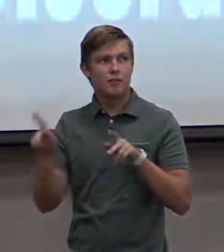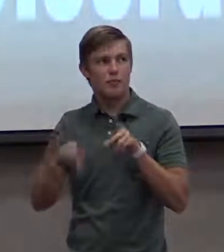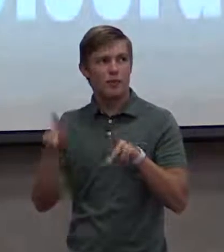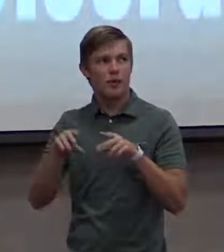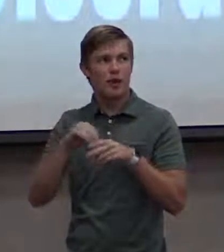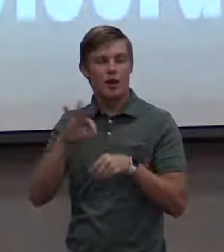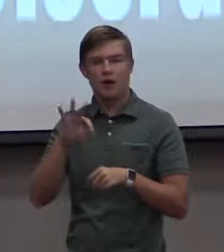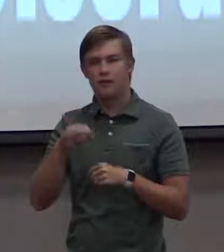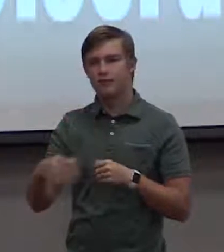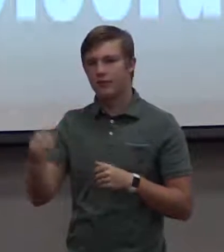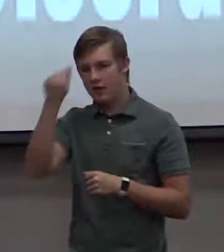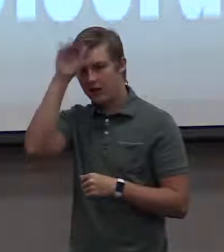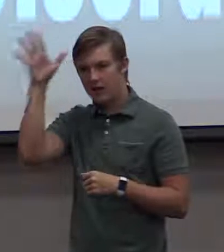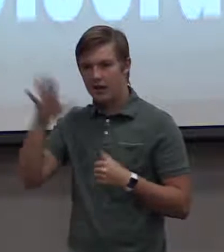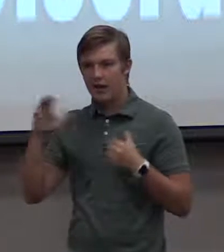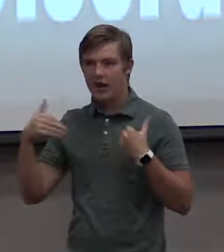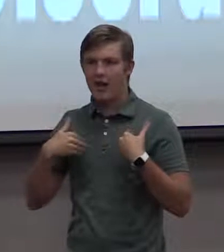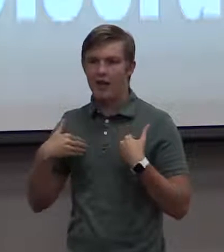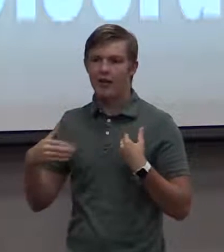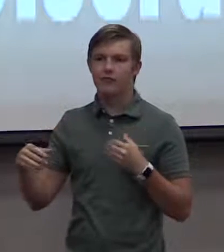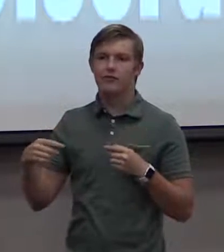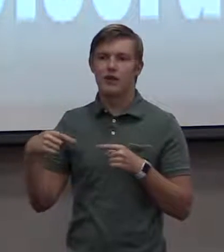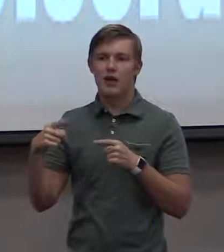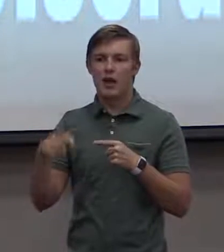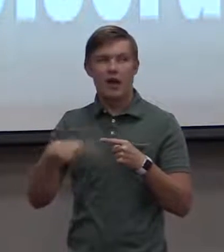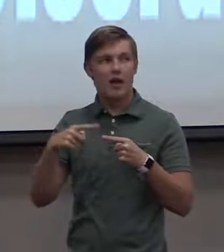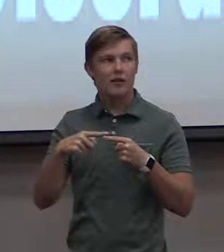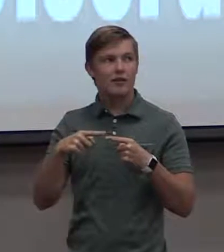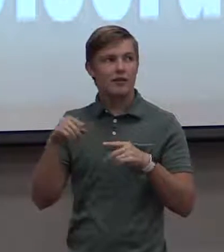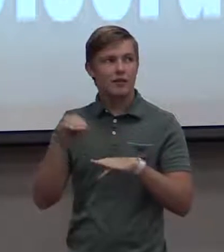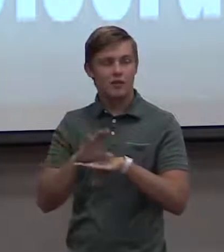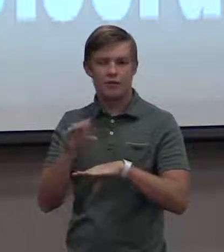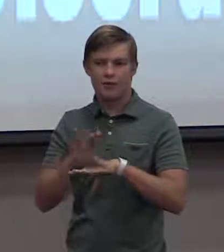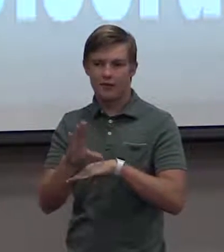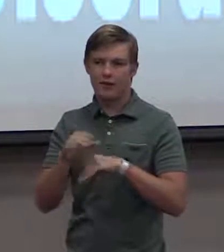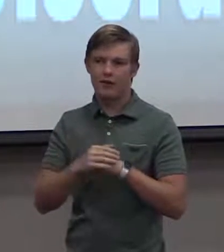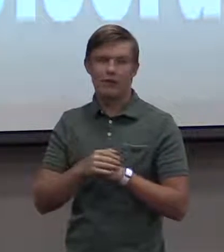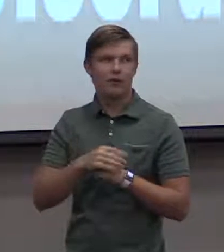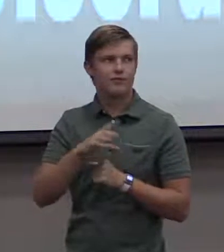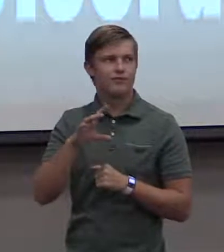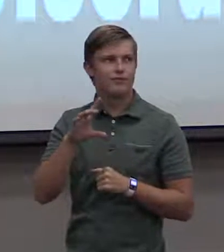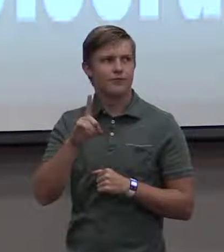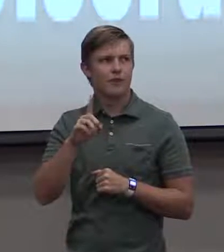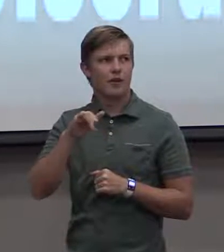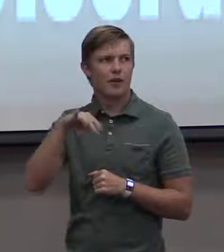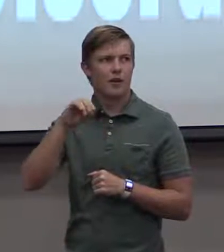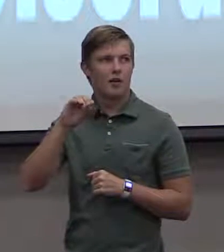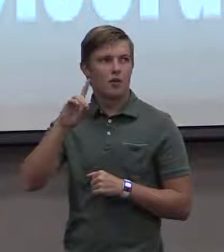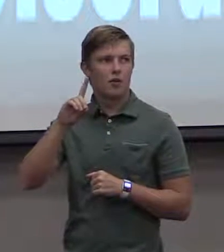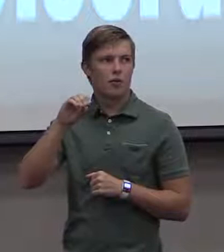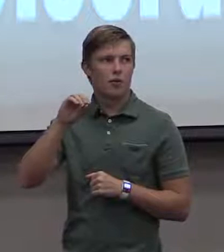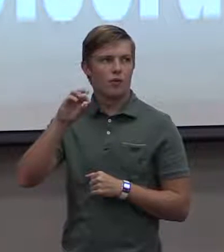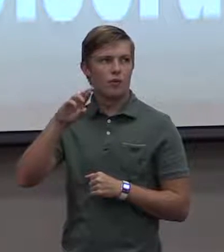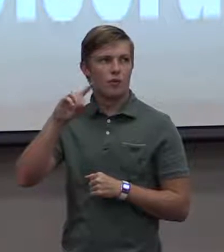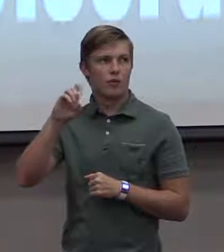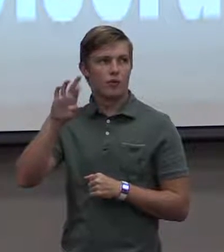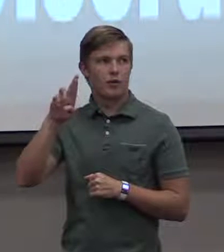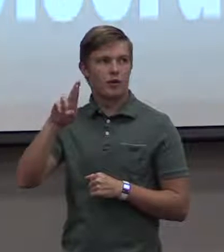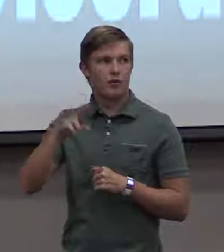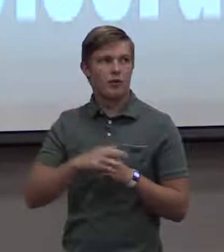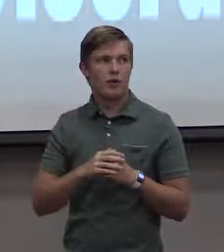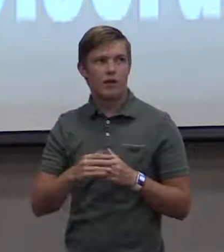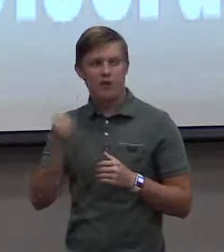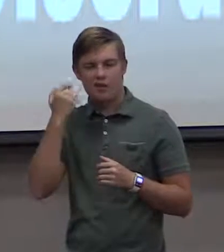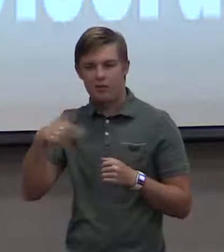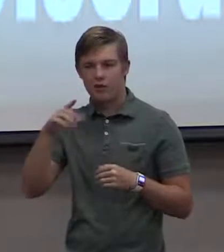It's called a seasonal affective disorder, where if you're not prepared or understanding or used to that change of